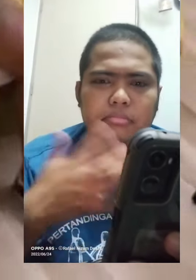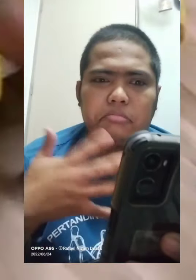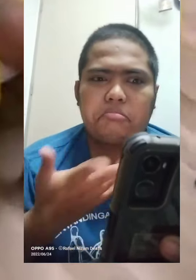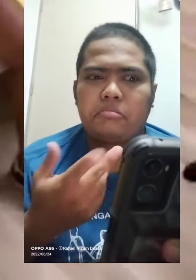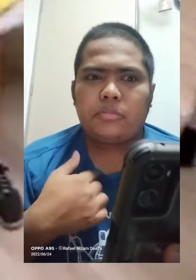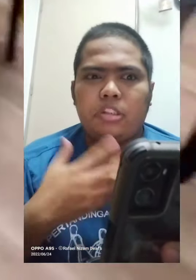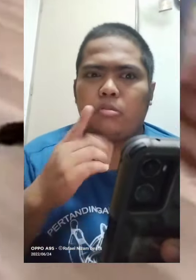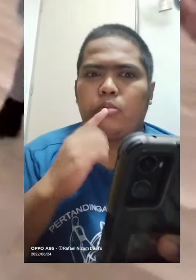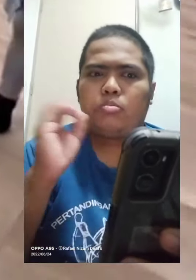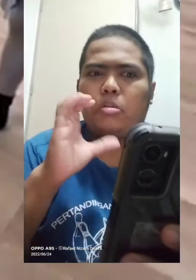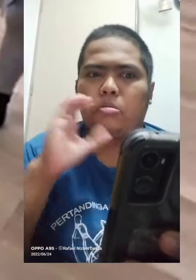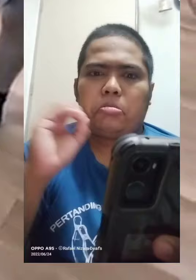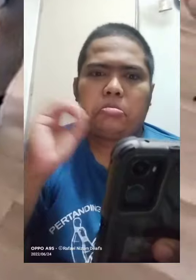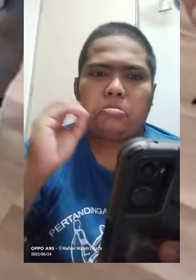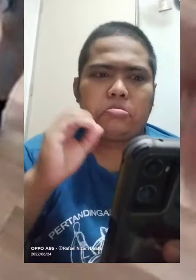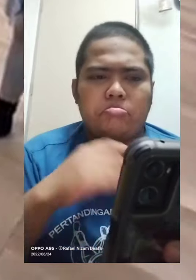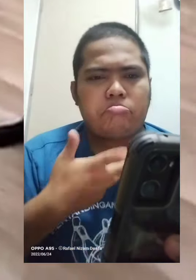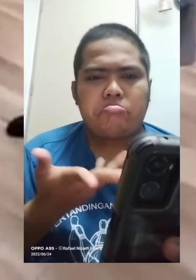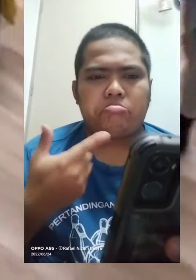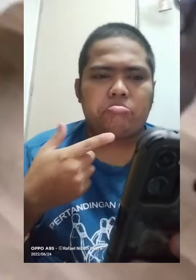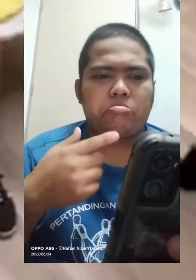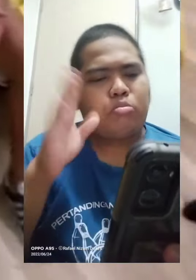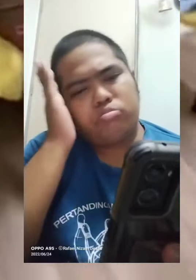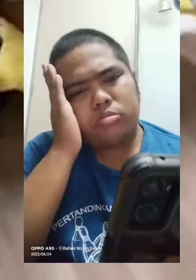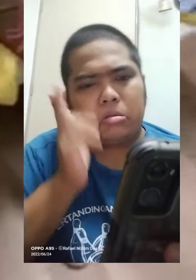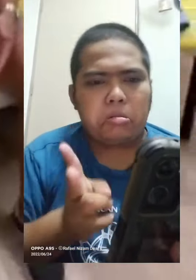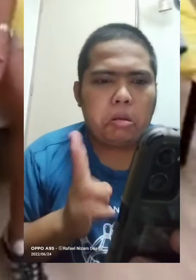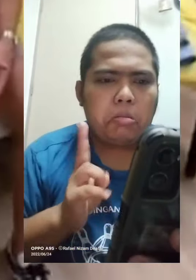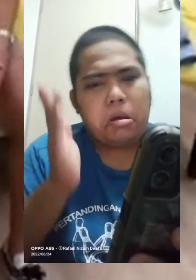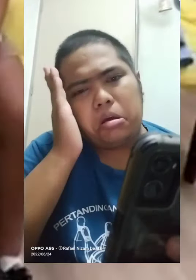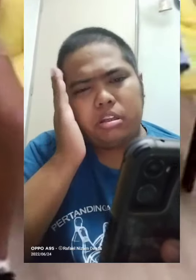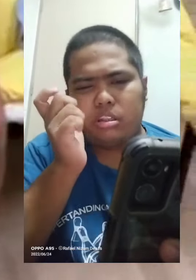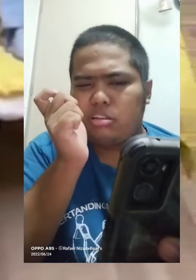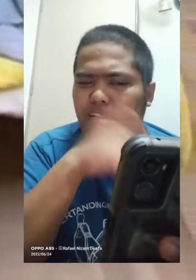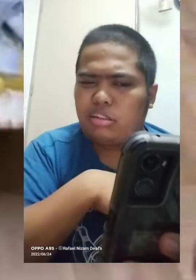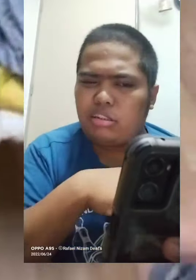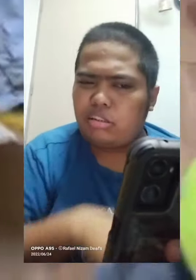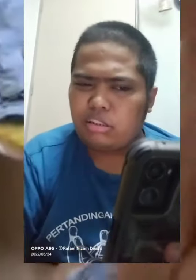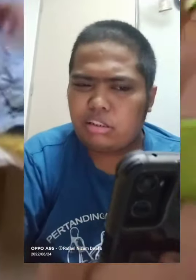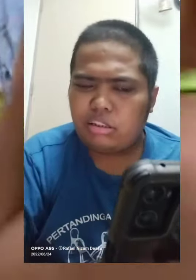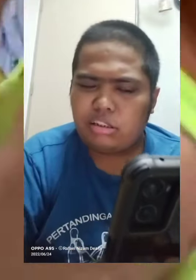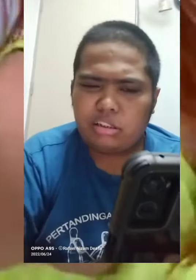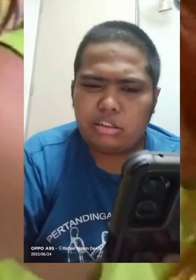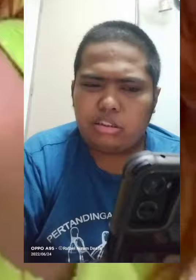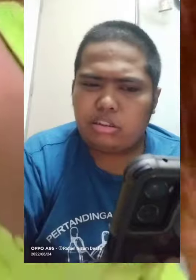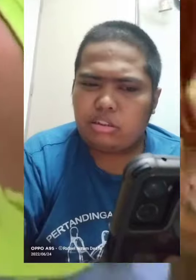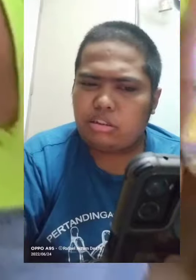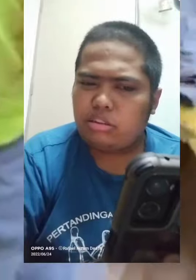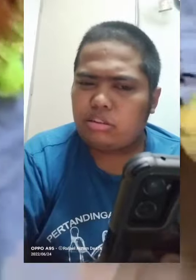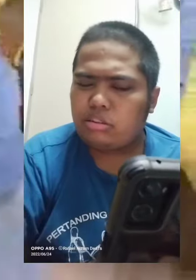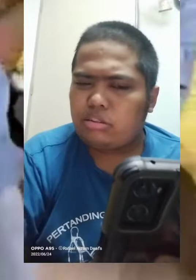I was just taking a nap. She asked me to come along. Yes, and I think we're getting off topic here. There is somebody else in this